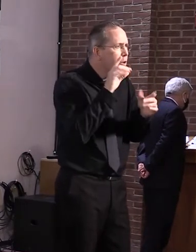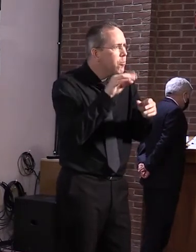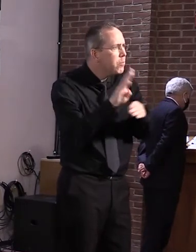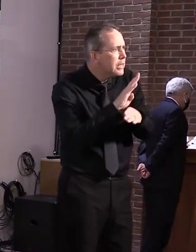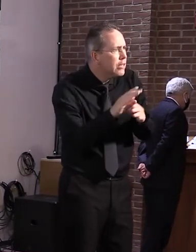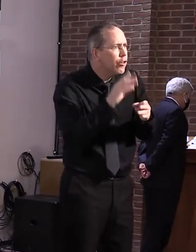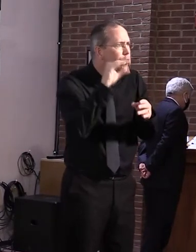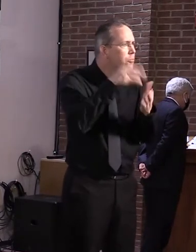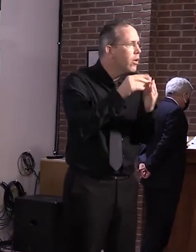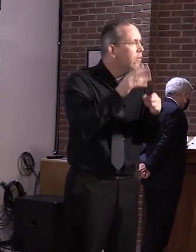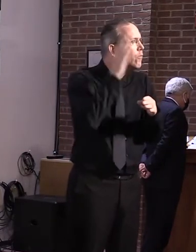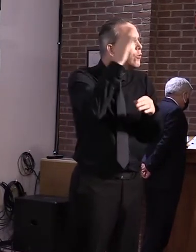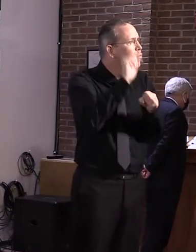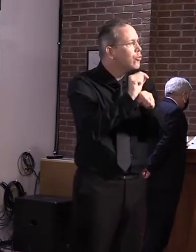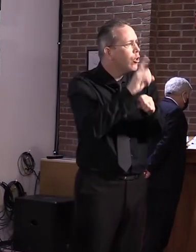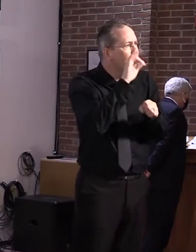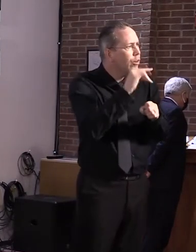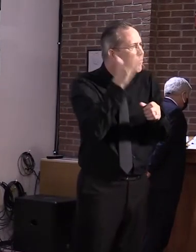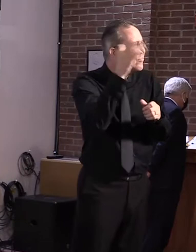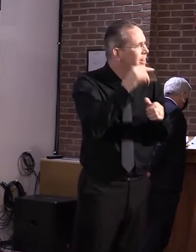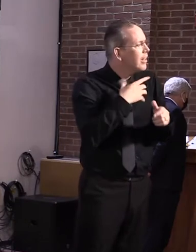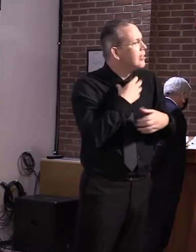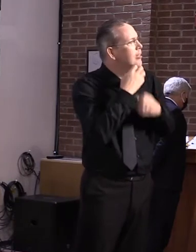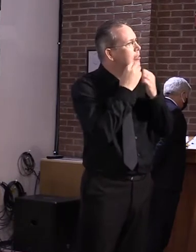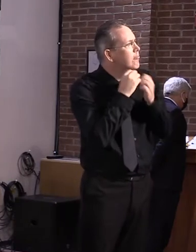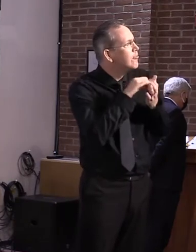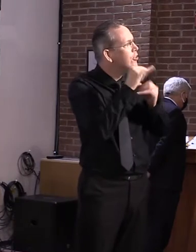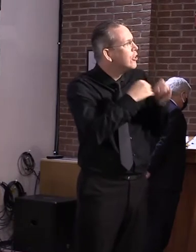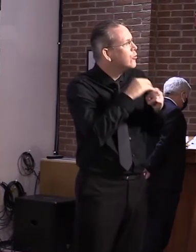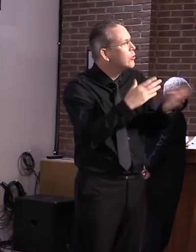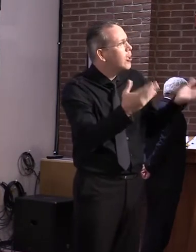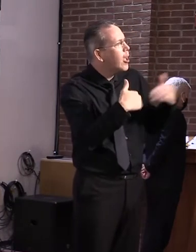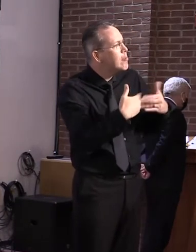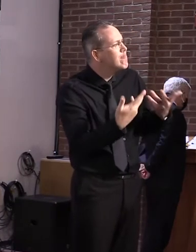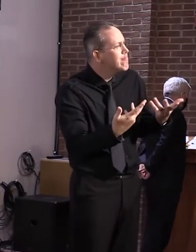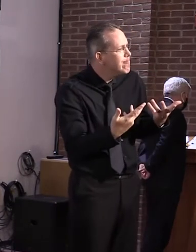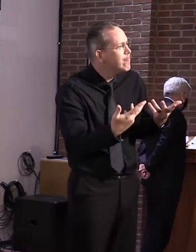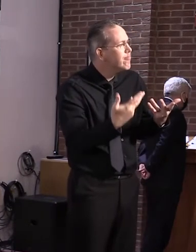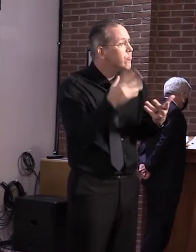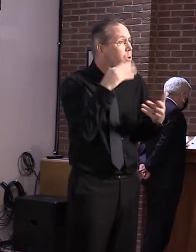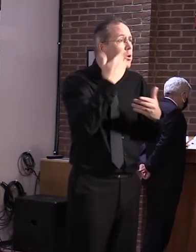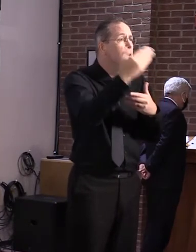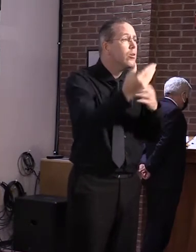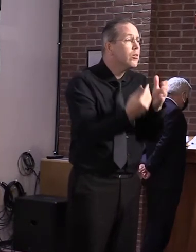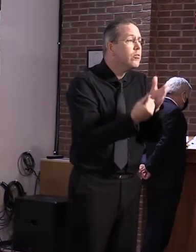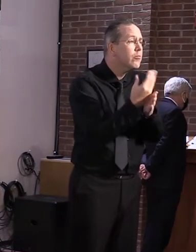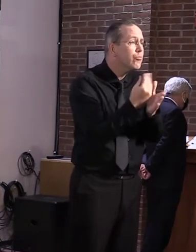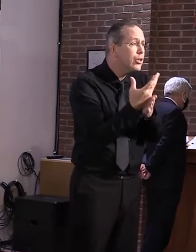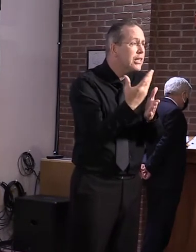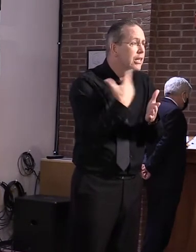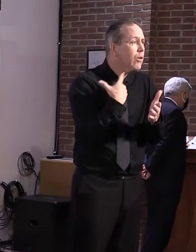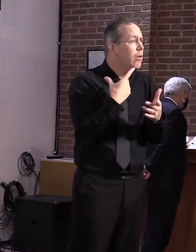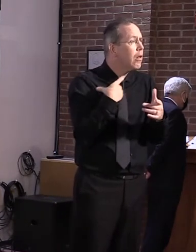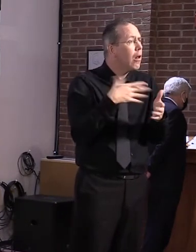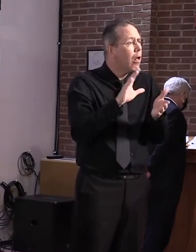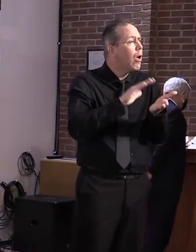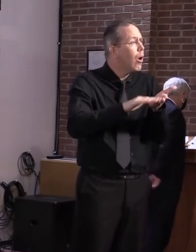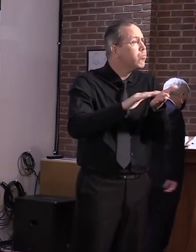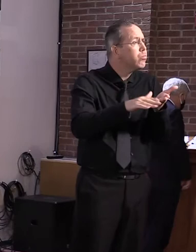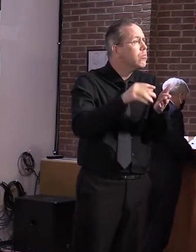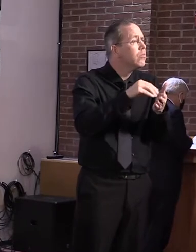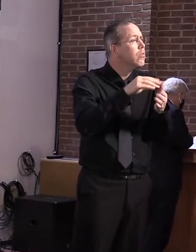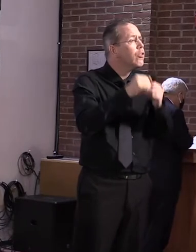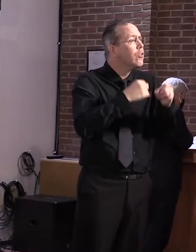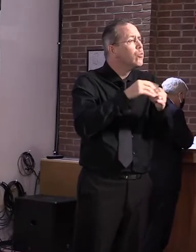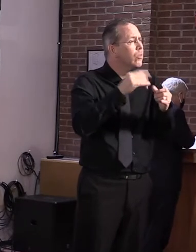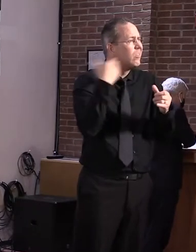as we had in the spring semester, when there were special considerations, there will be some reconsideration there